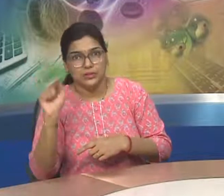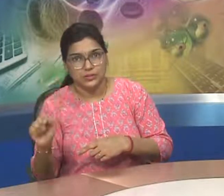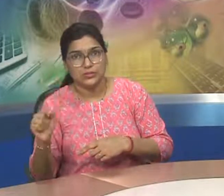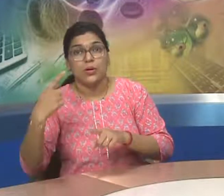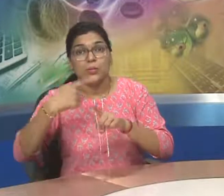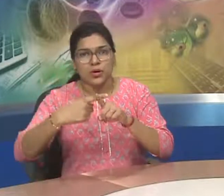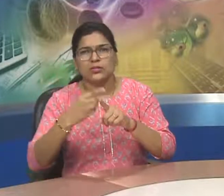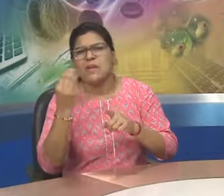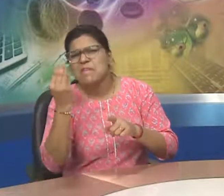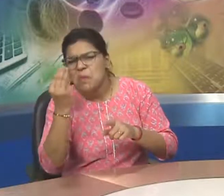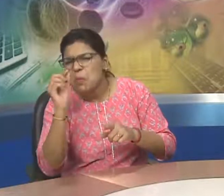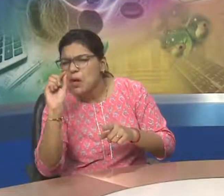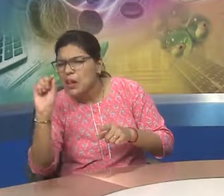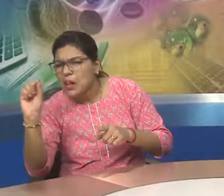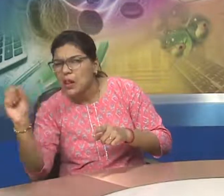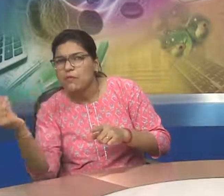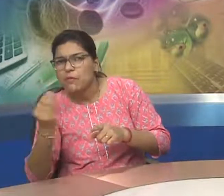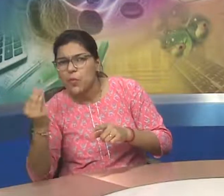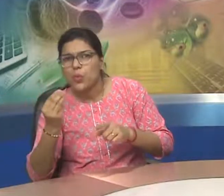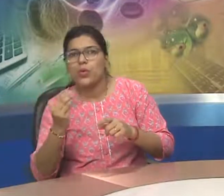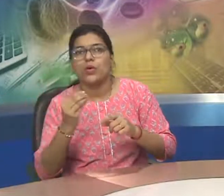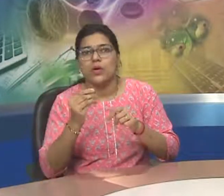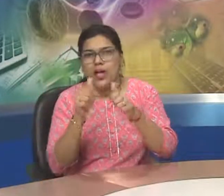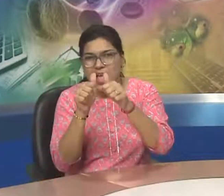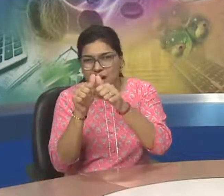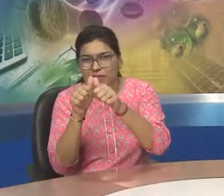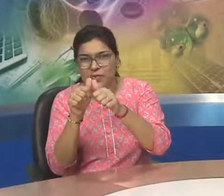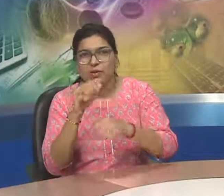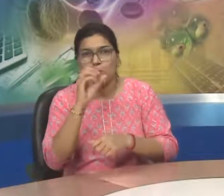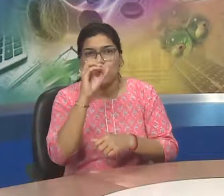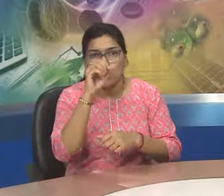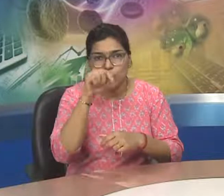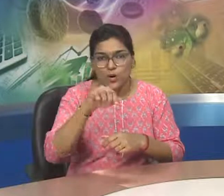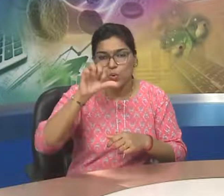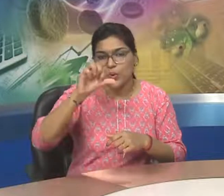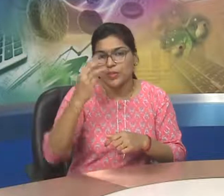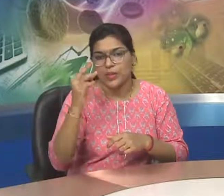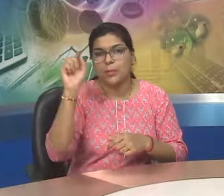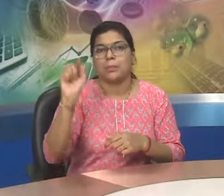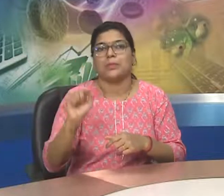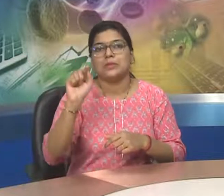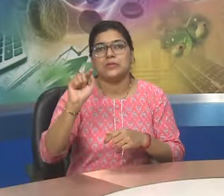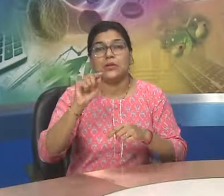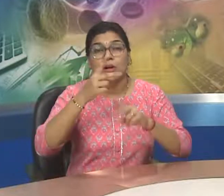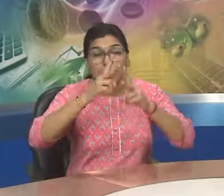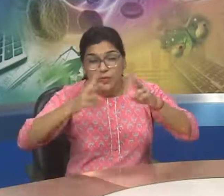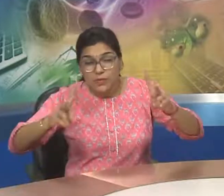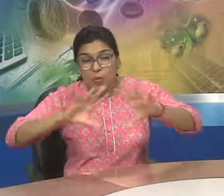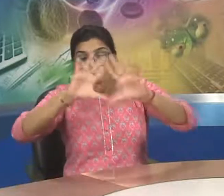0.038% of carbon dioxide, and rest are inert gases,